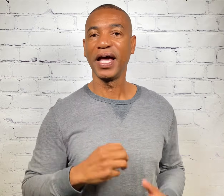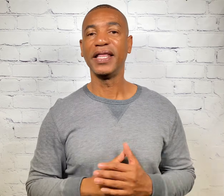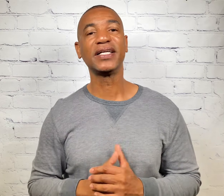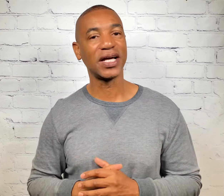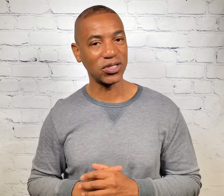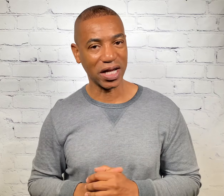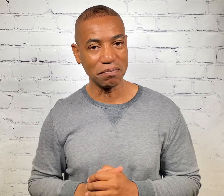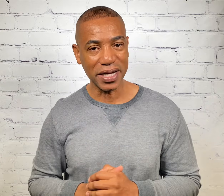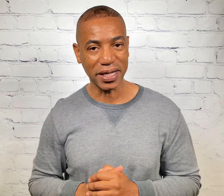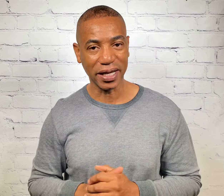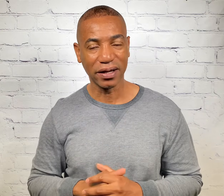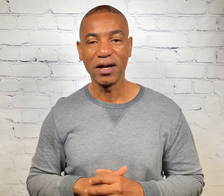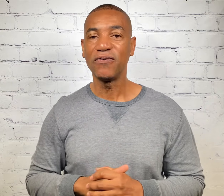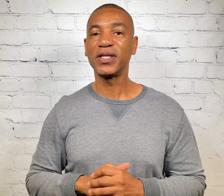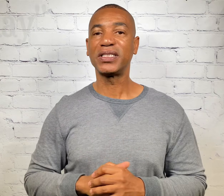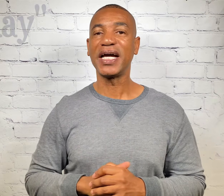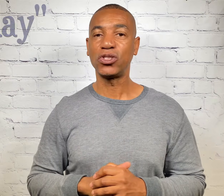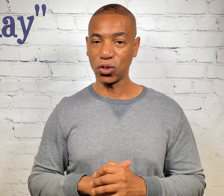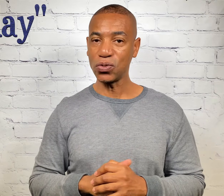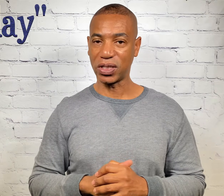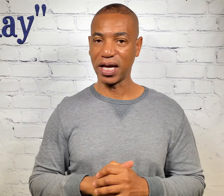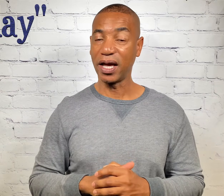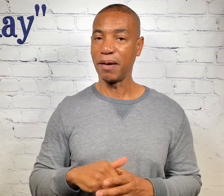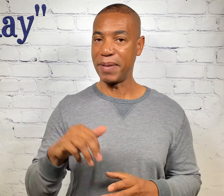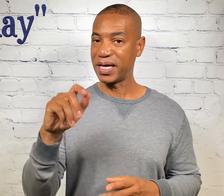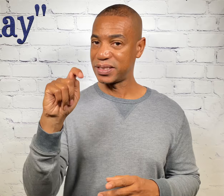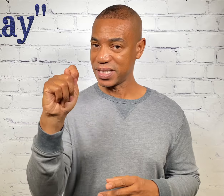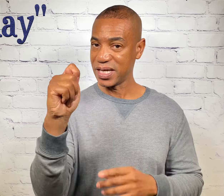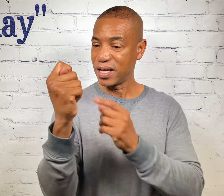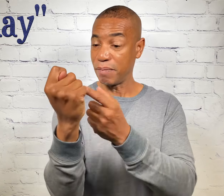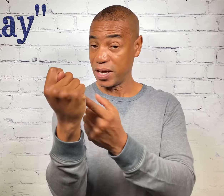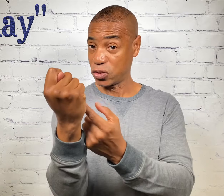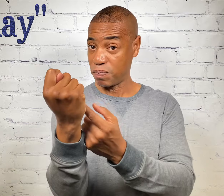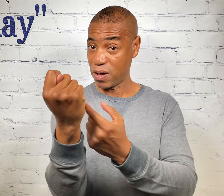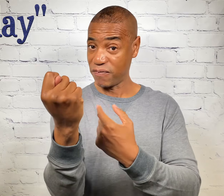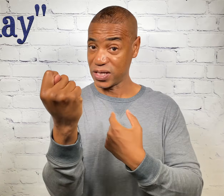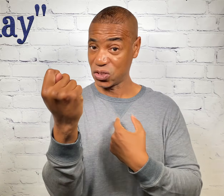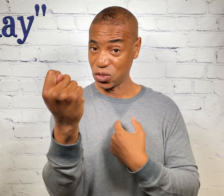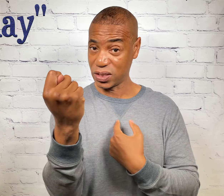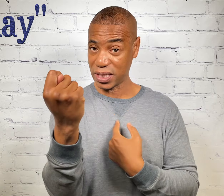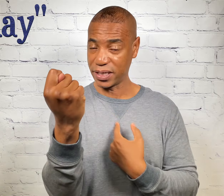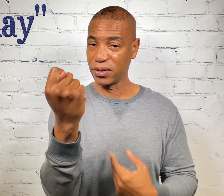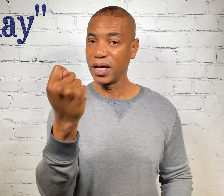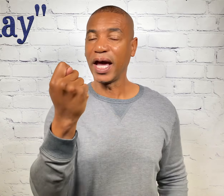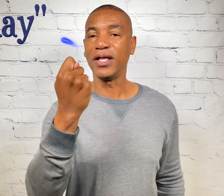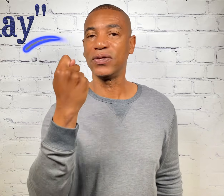That is how you sign Monday. For the sign Tuesday, make a T, make sure the palm faces you, the signer, and do that